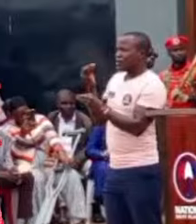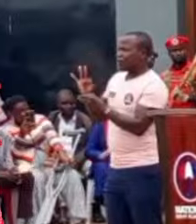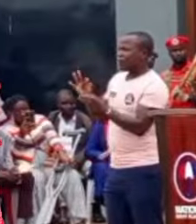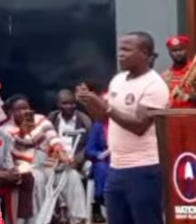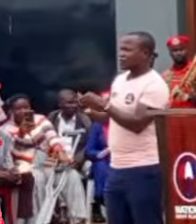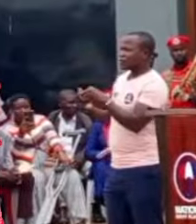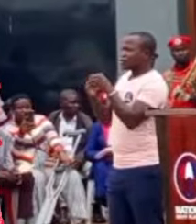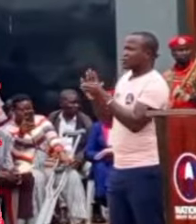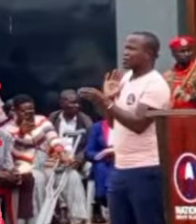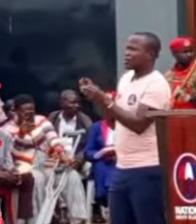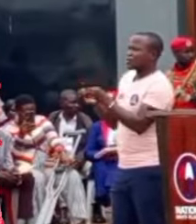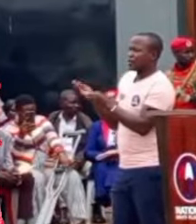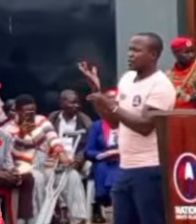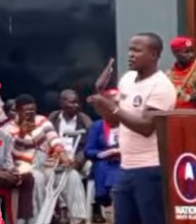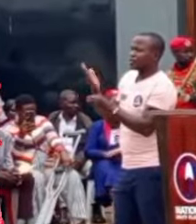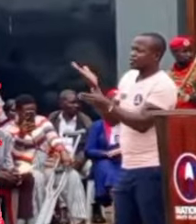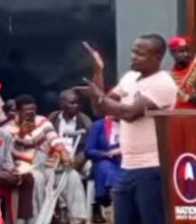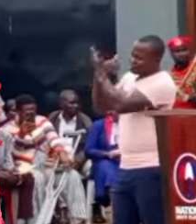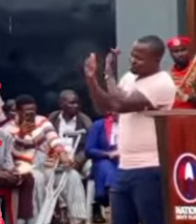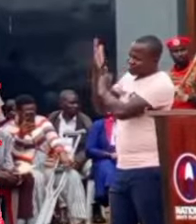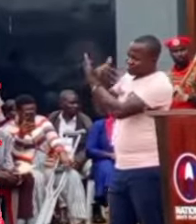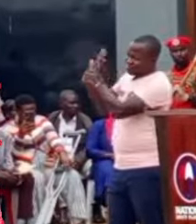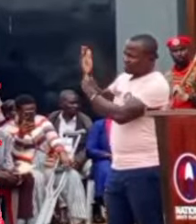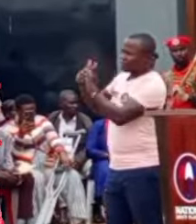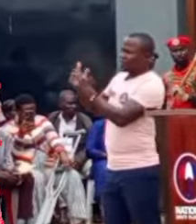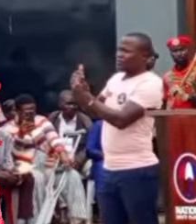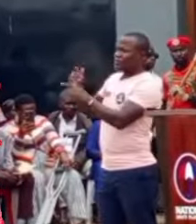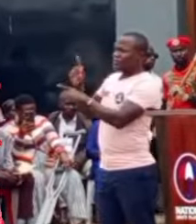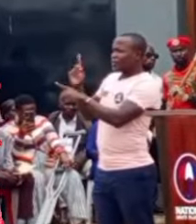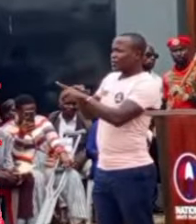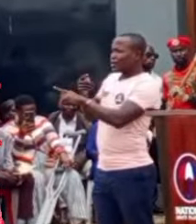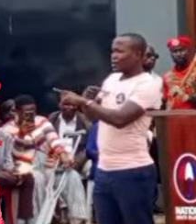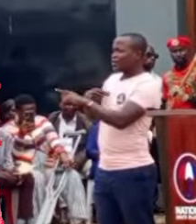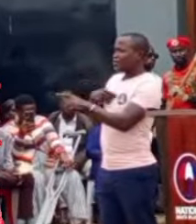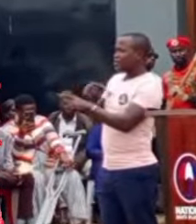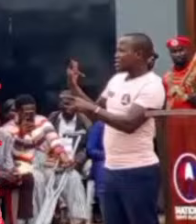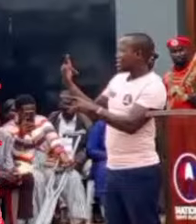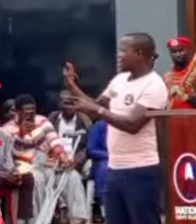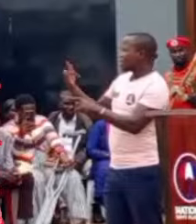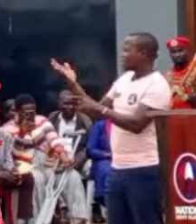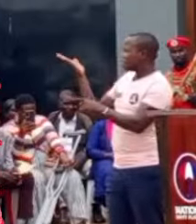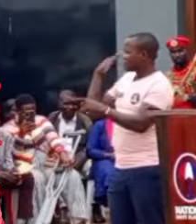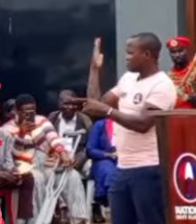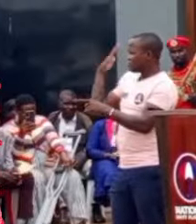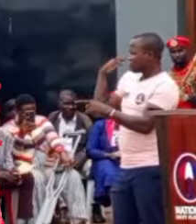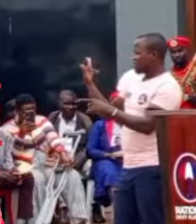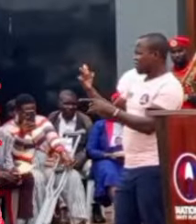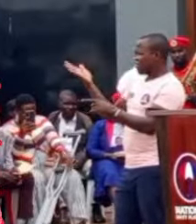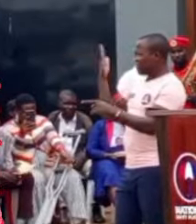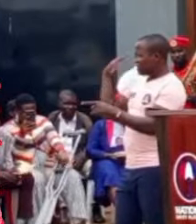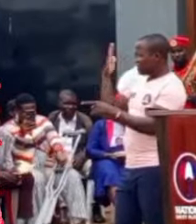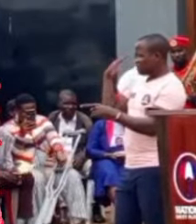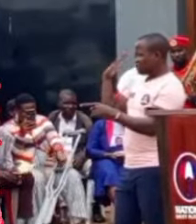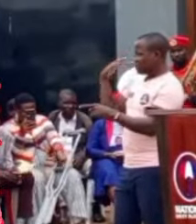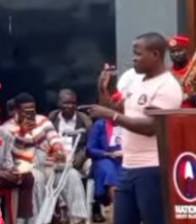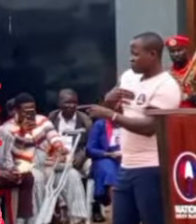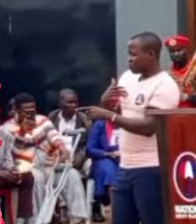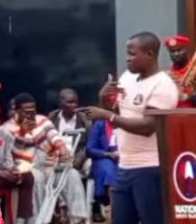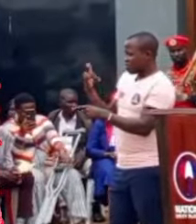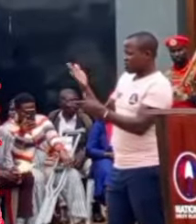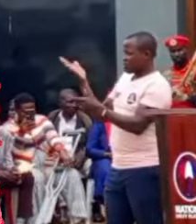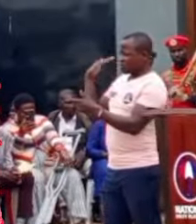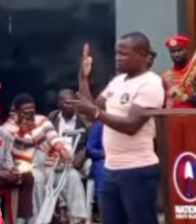ab'ekikula eky'enjawulo kuffe kubiira ddala biseera by'emabega ng'akyali ghetto president, mujjukira eyali vice president wange.